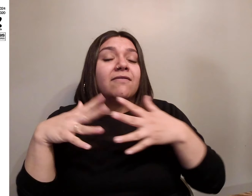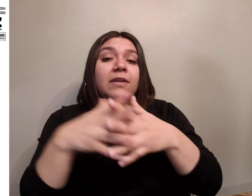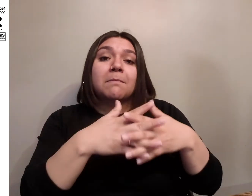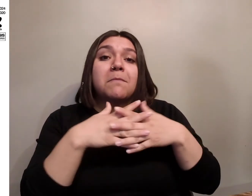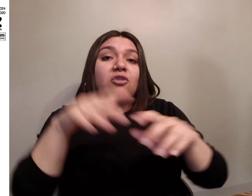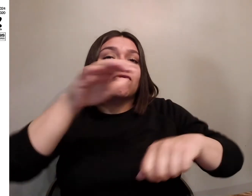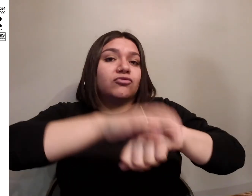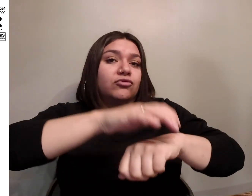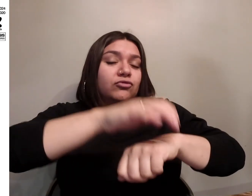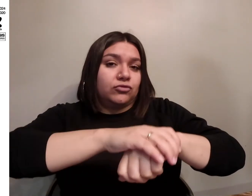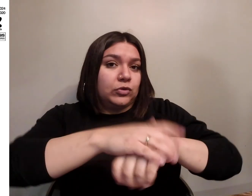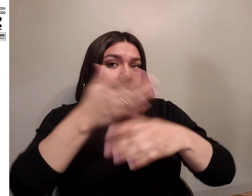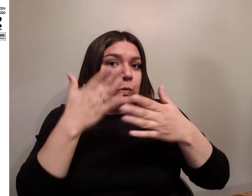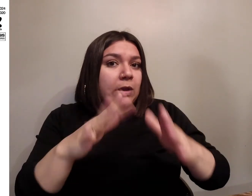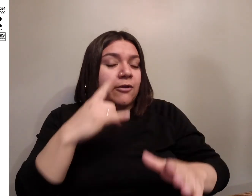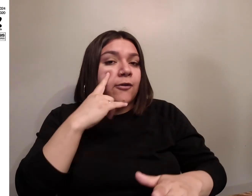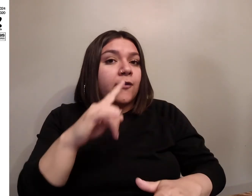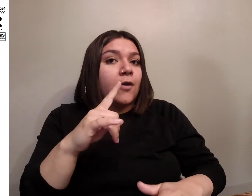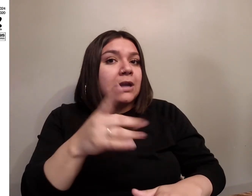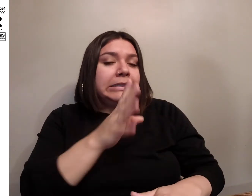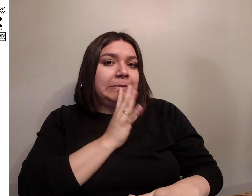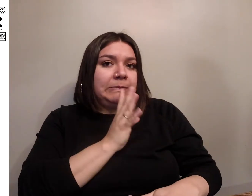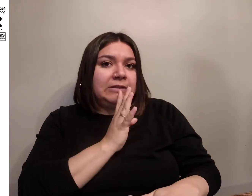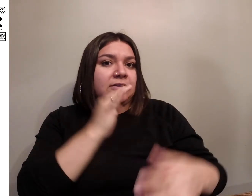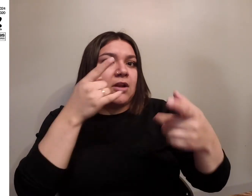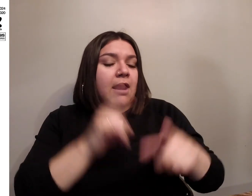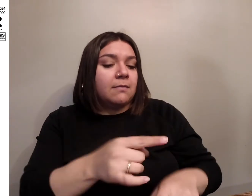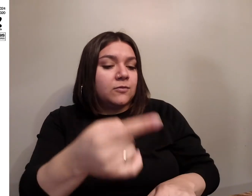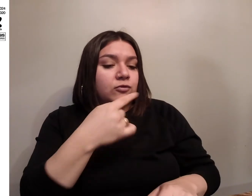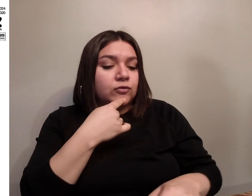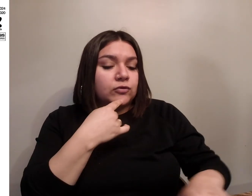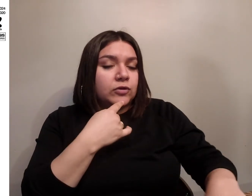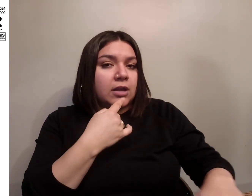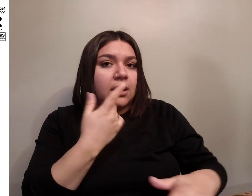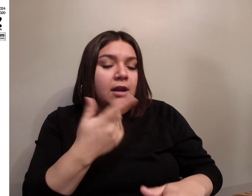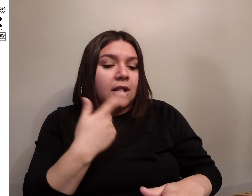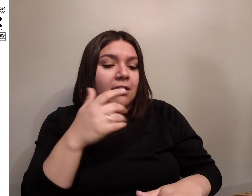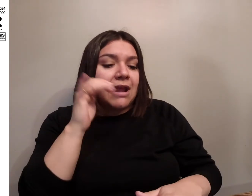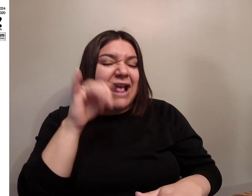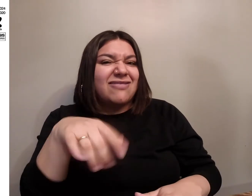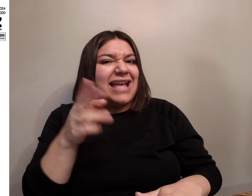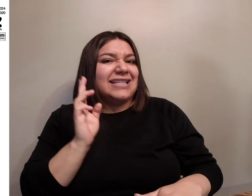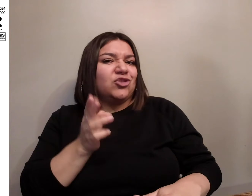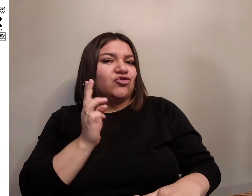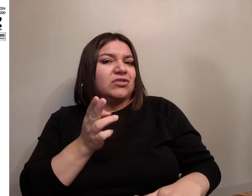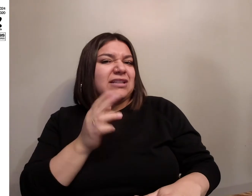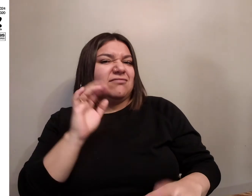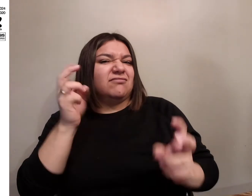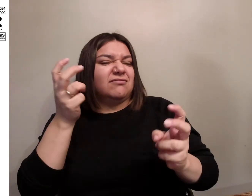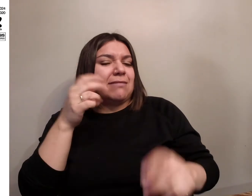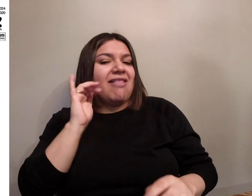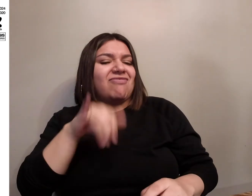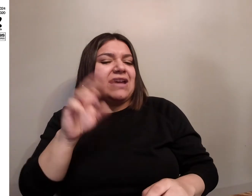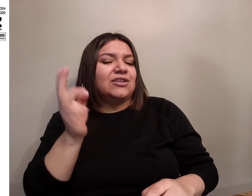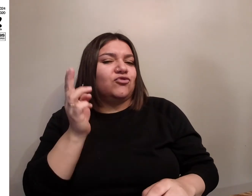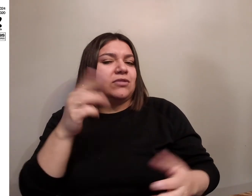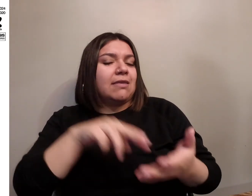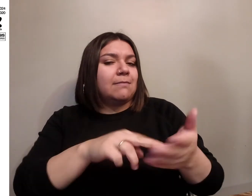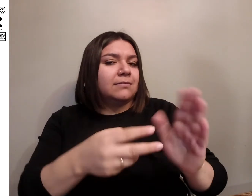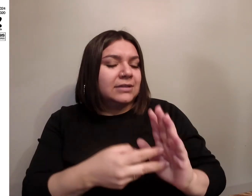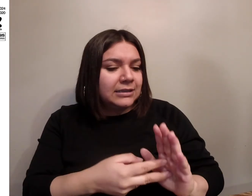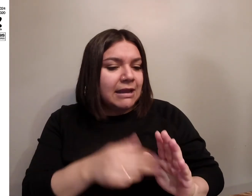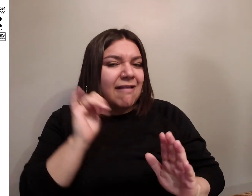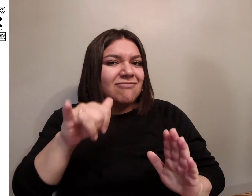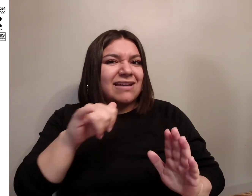so amazed by the American English way of speech when you say